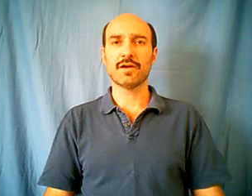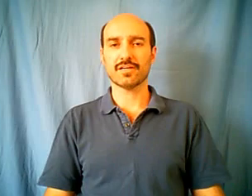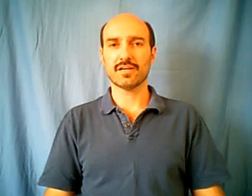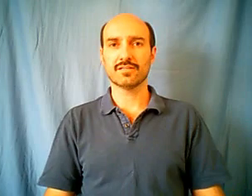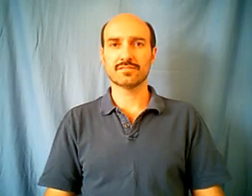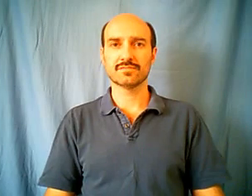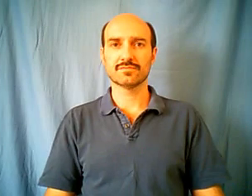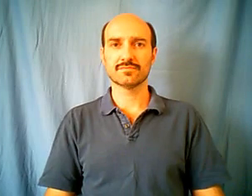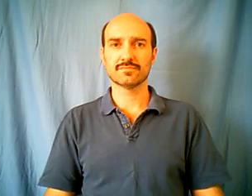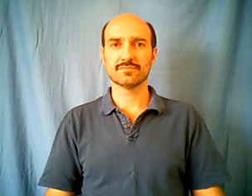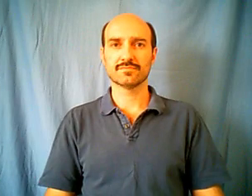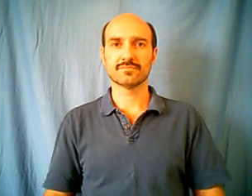America.